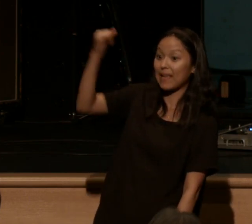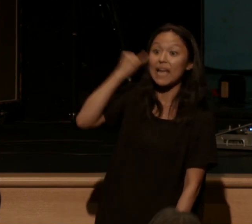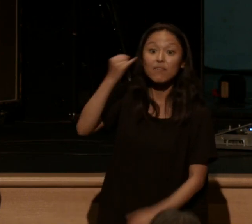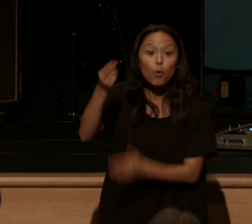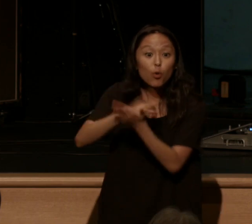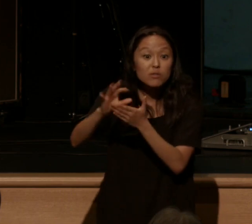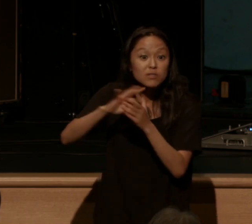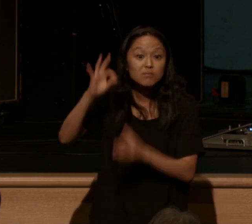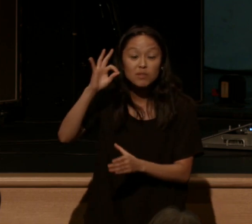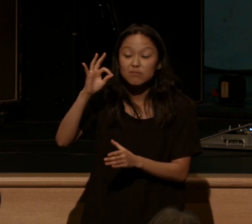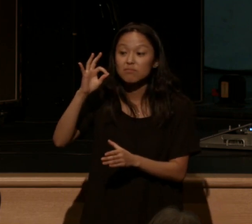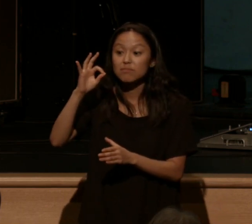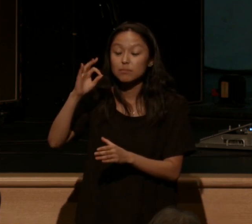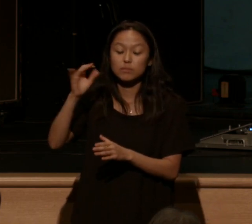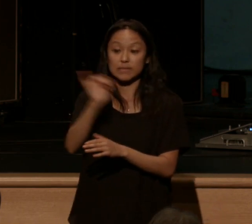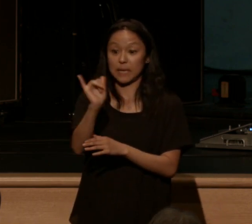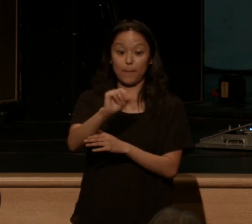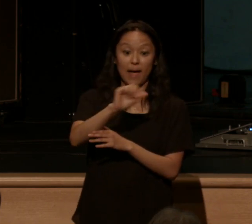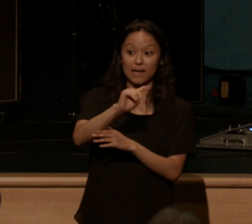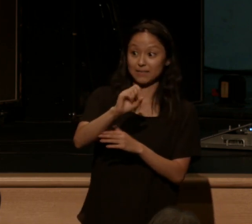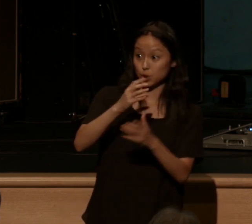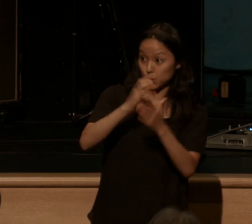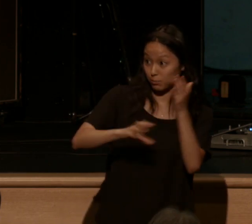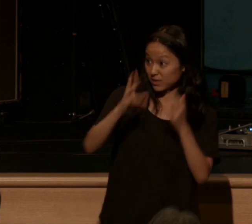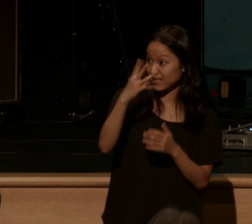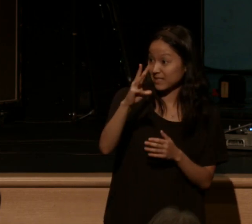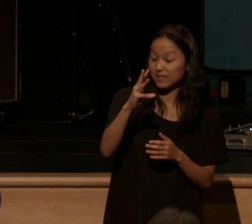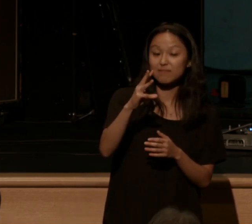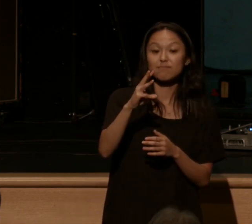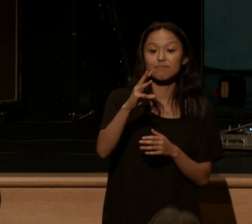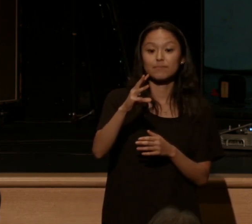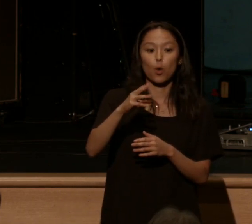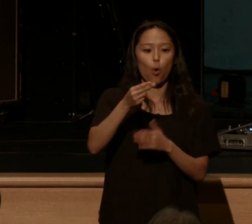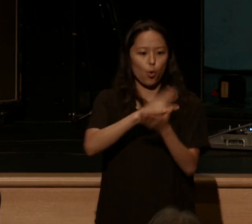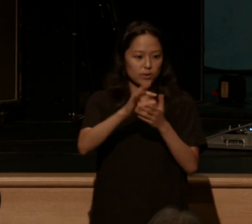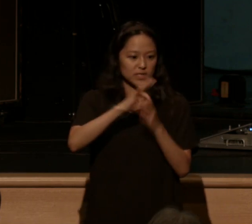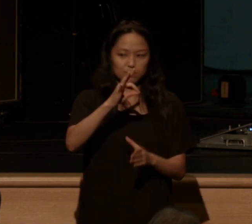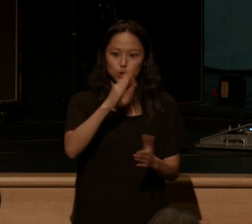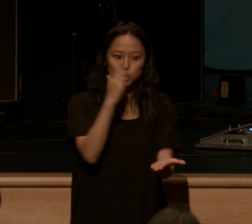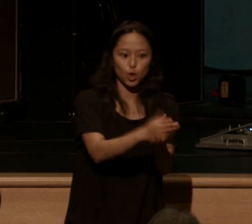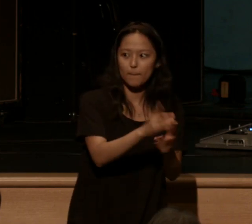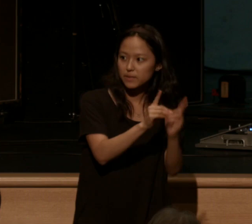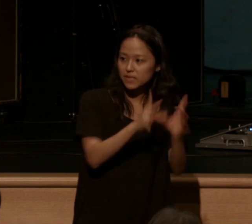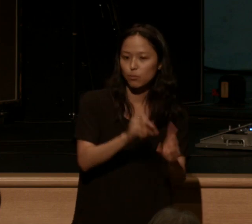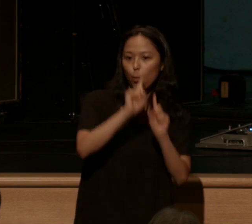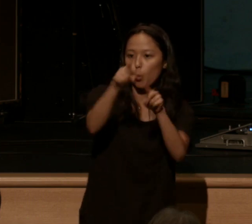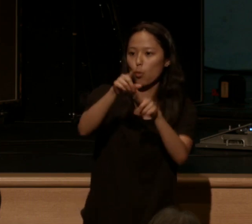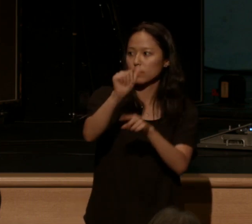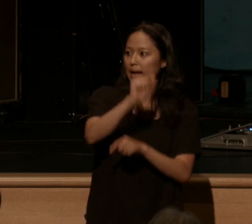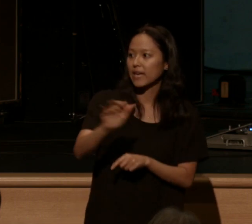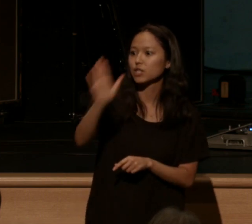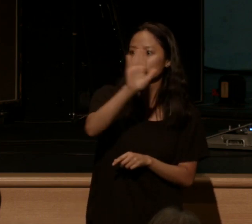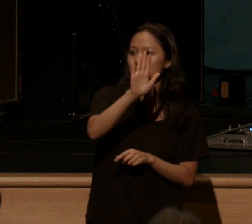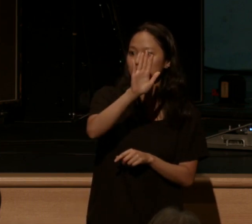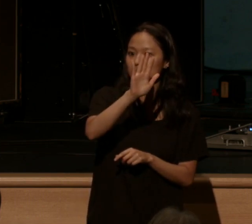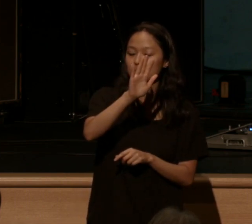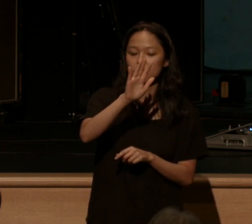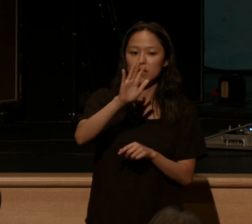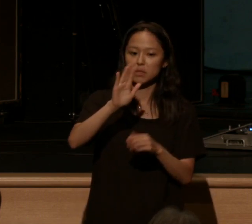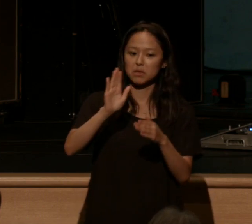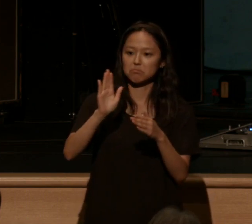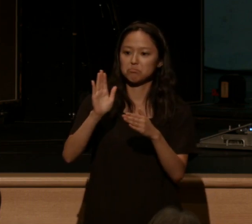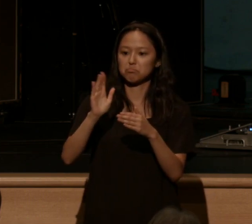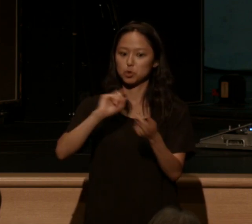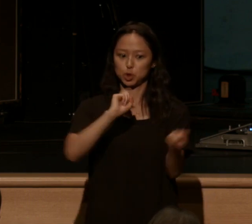just like in Acts 16, the Macedonian call, it says the Holy Spirit forbid the disciples to go to Asia and turn them